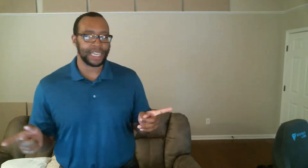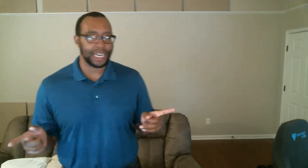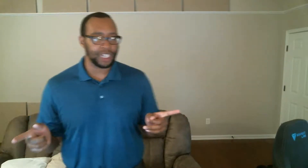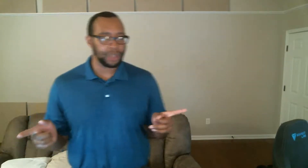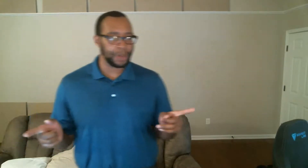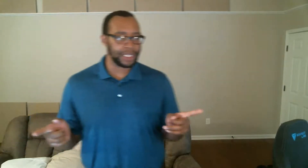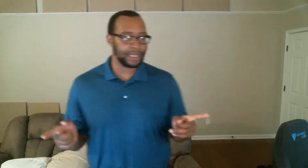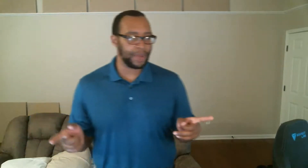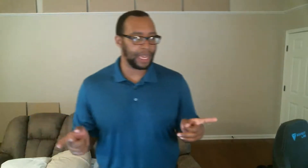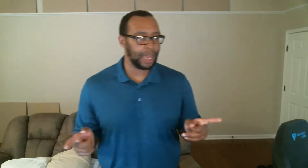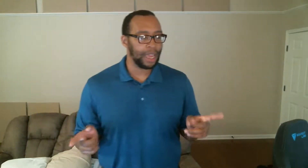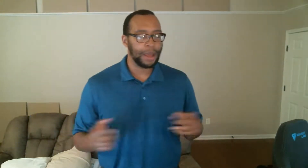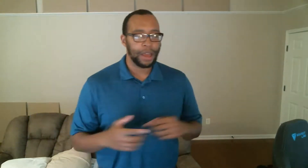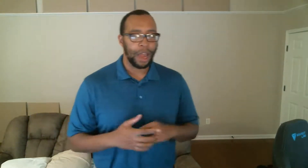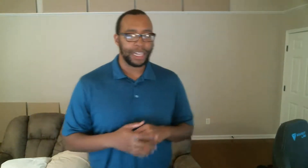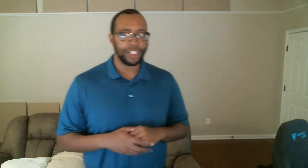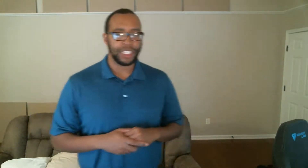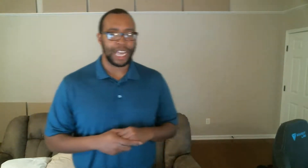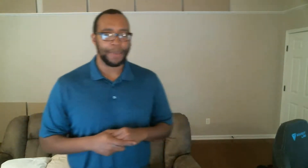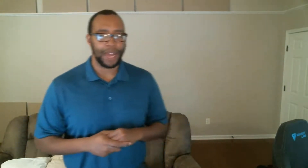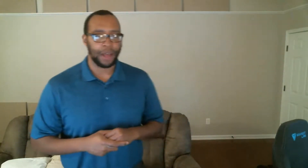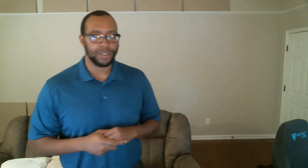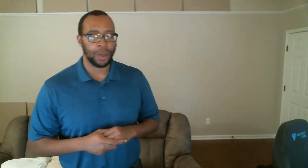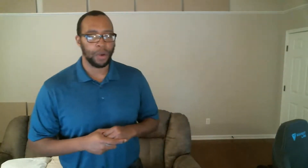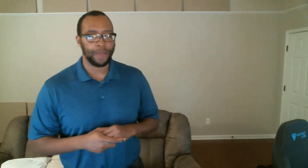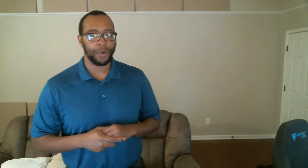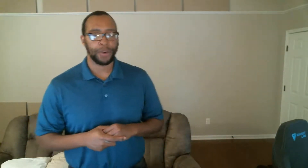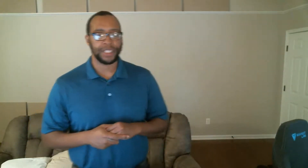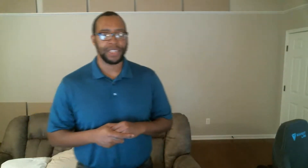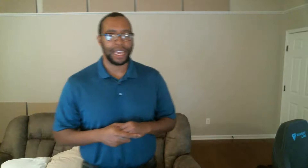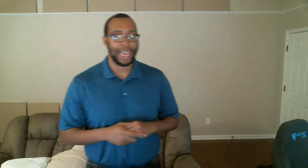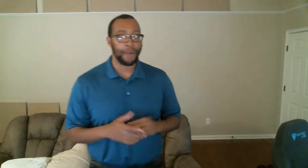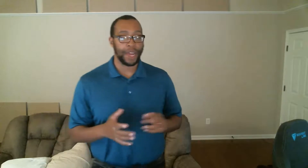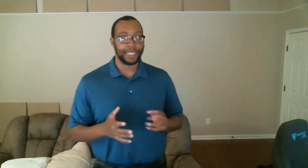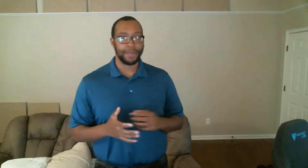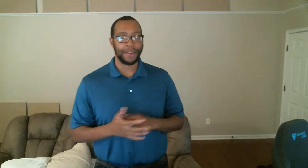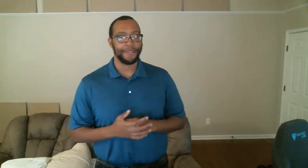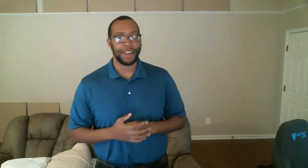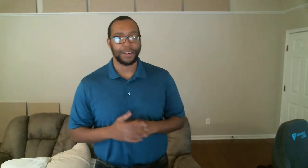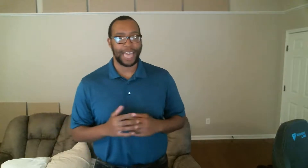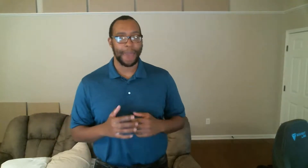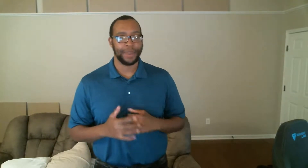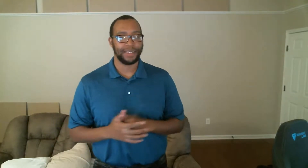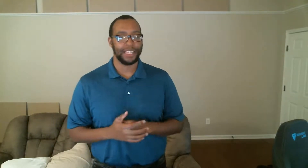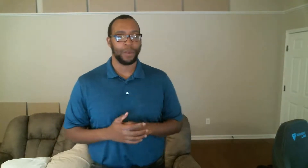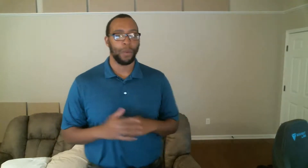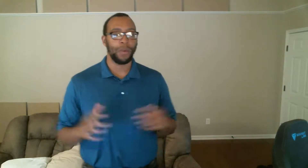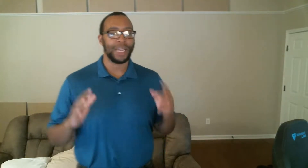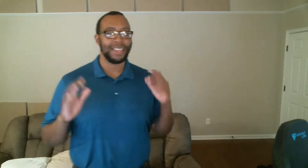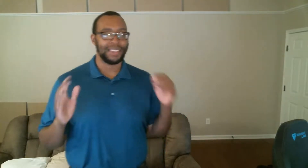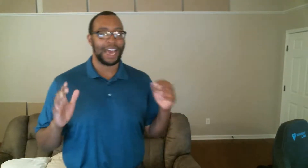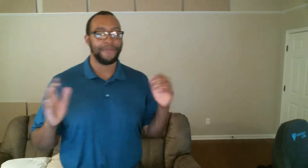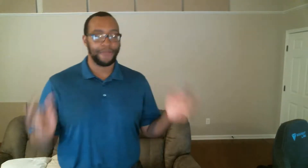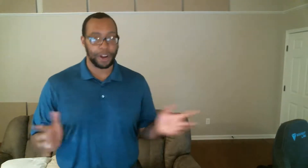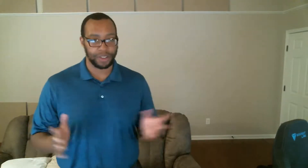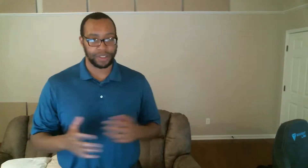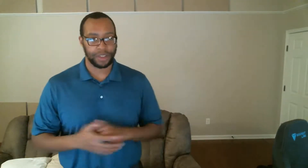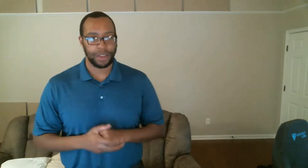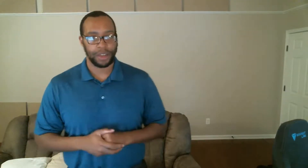get you participating. I need you to type it out. So if we're going to say, hey, I ran into my friend, I was happy to see them, what would I sign first?